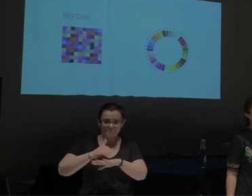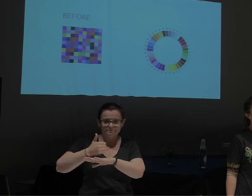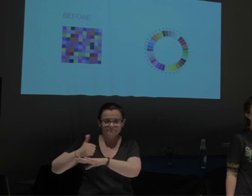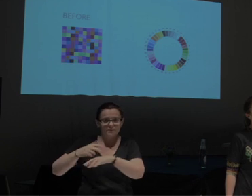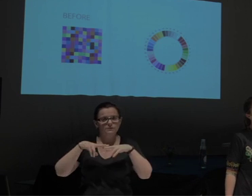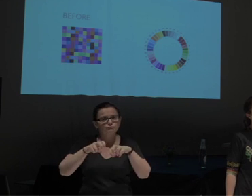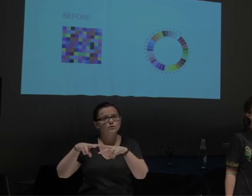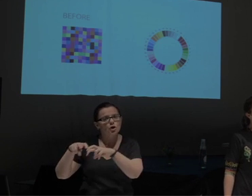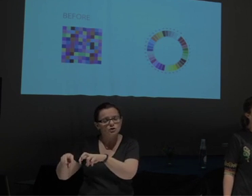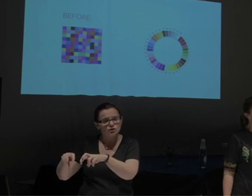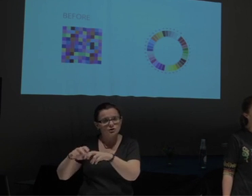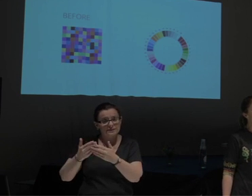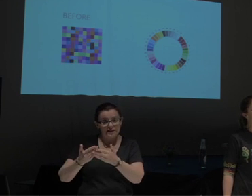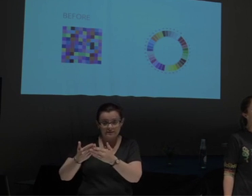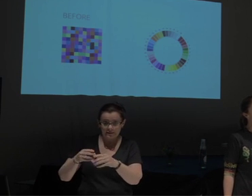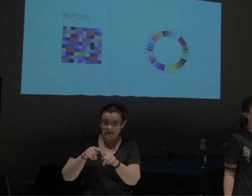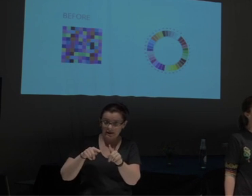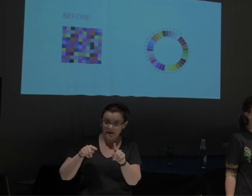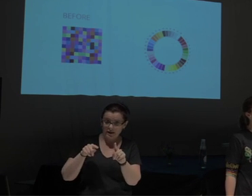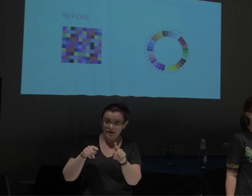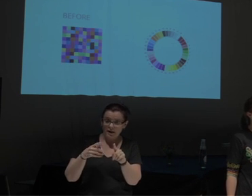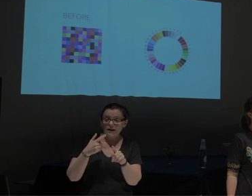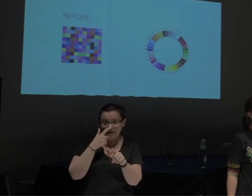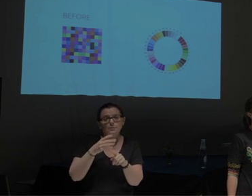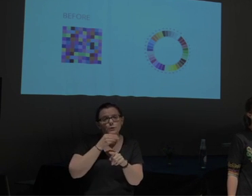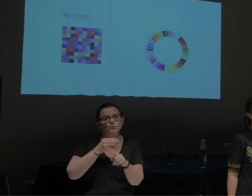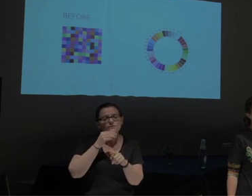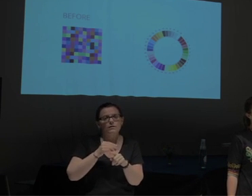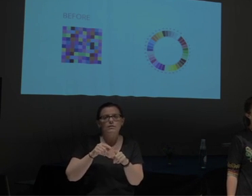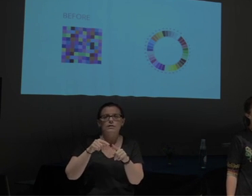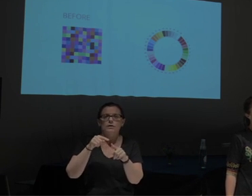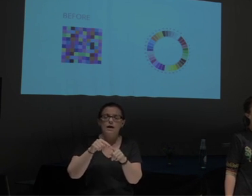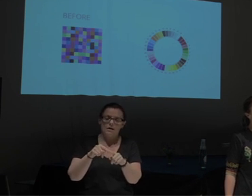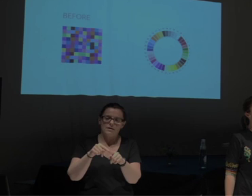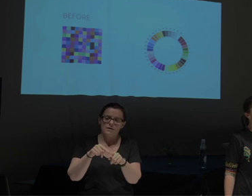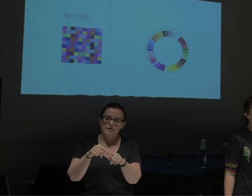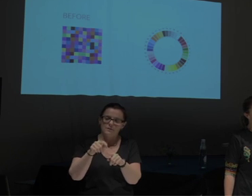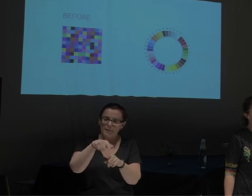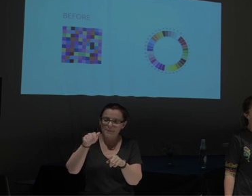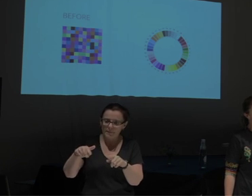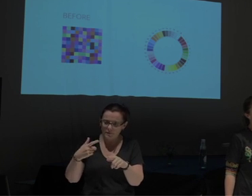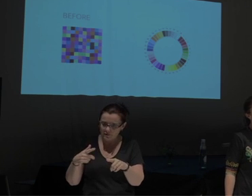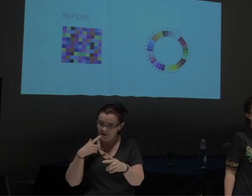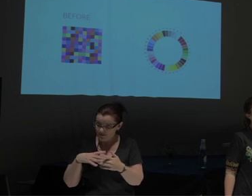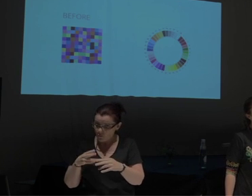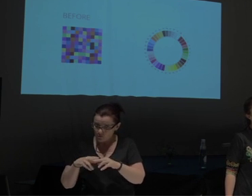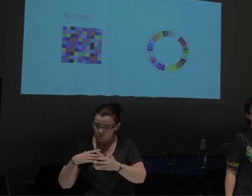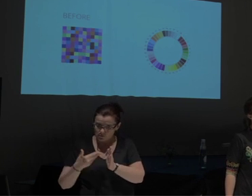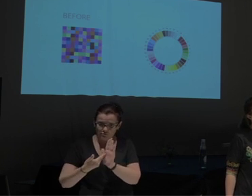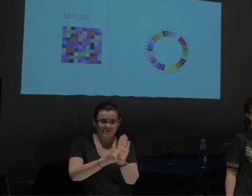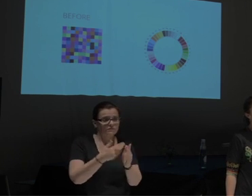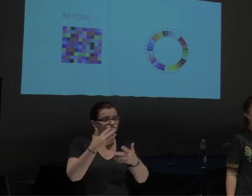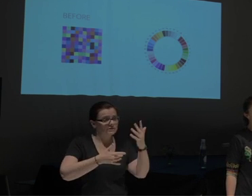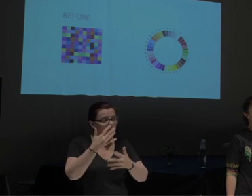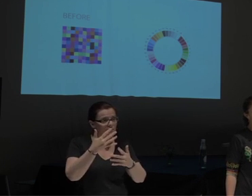this tool would be useful in situations where you wanted to present results and understand them